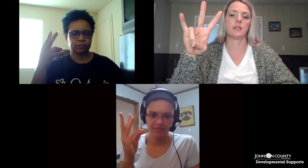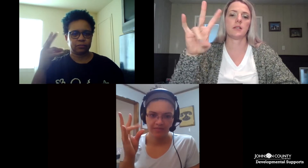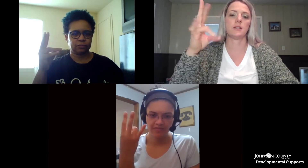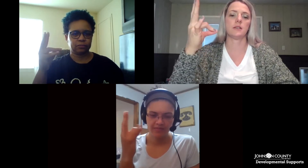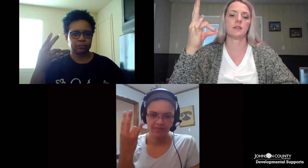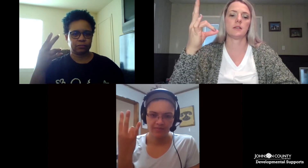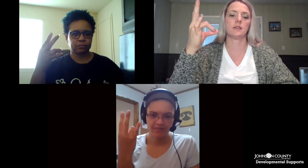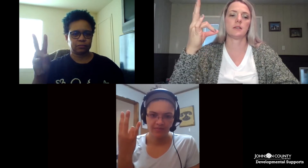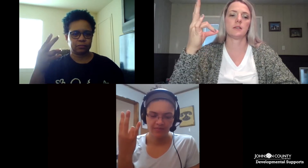17,